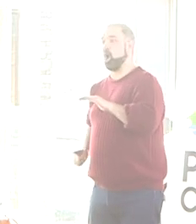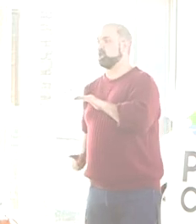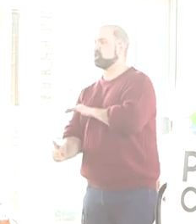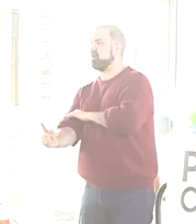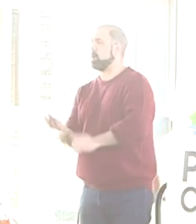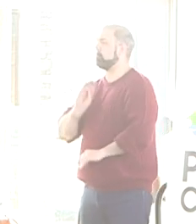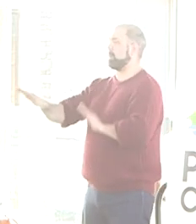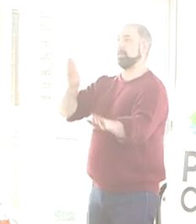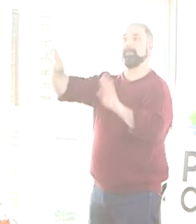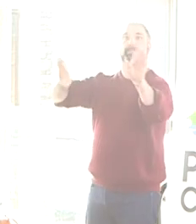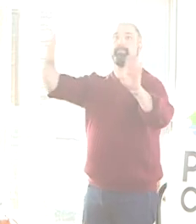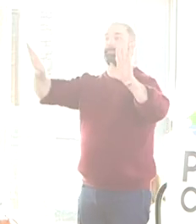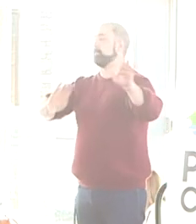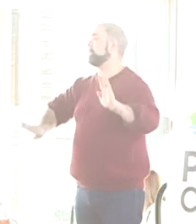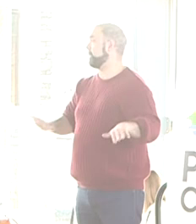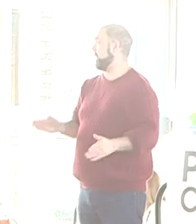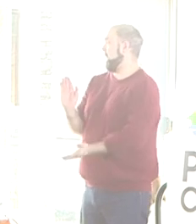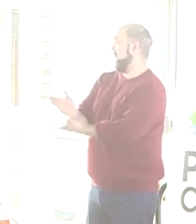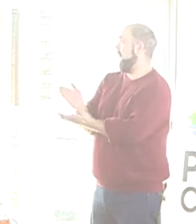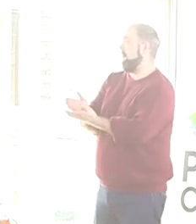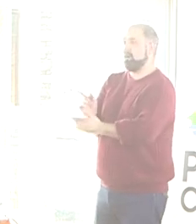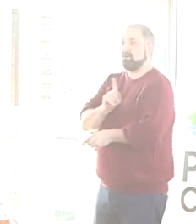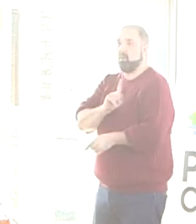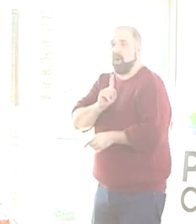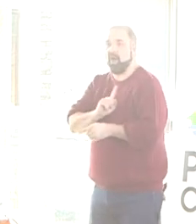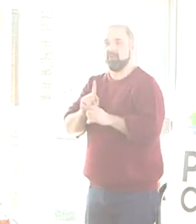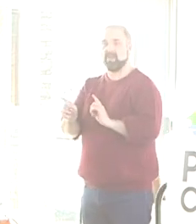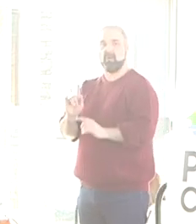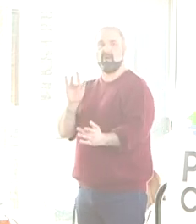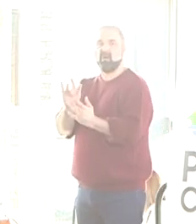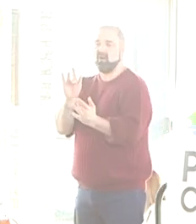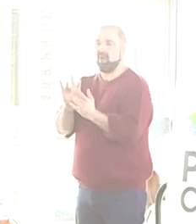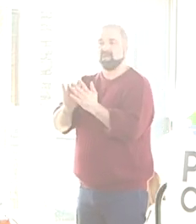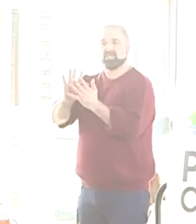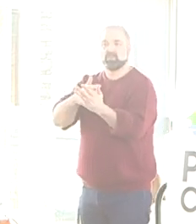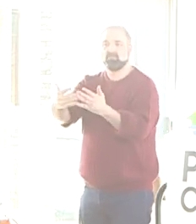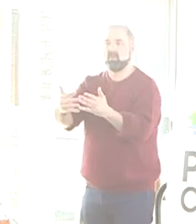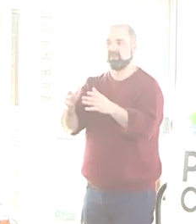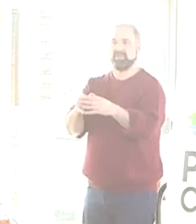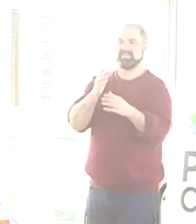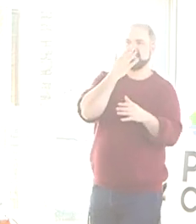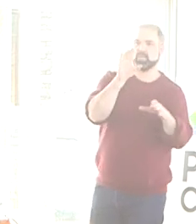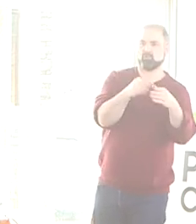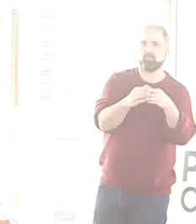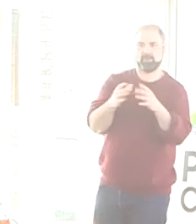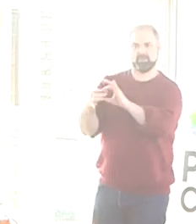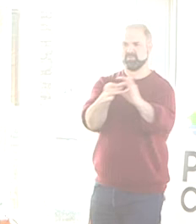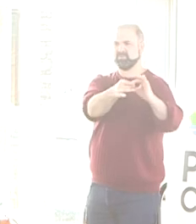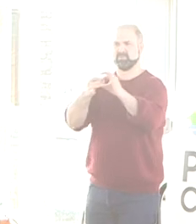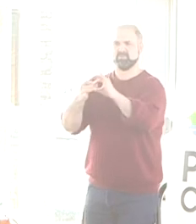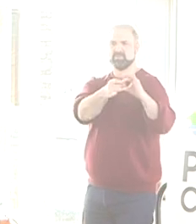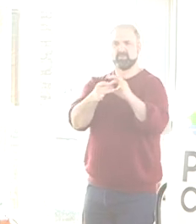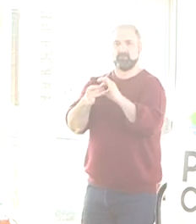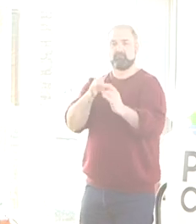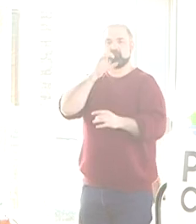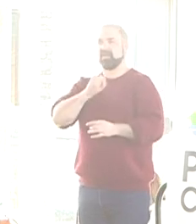weren't supposed to be. Because so many people were sent to the teenage group from Switchboard. Switchboard and the teenage group had a really close relationship. A